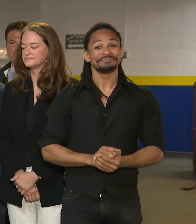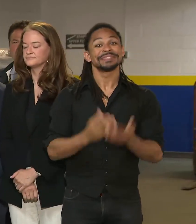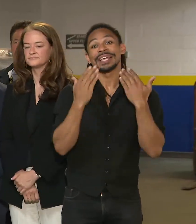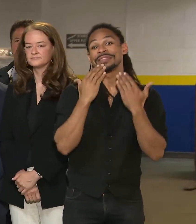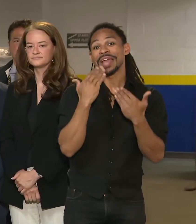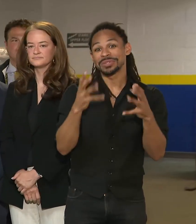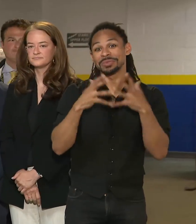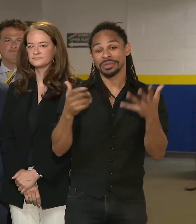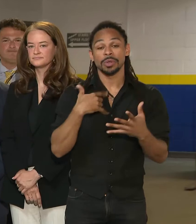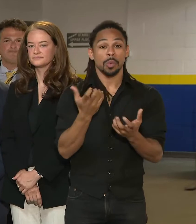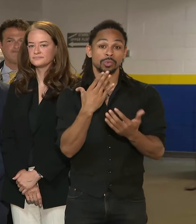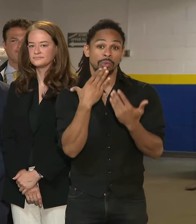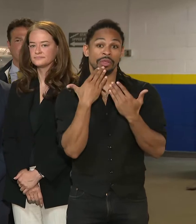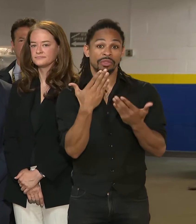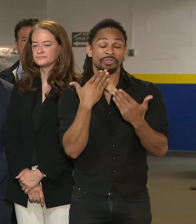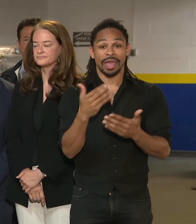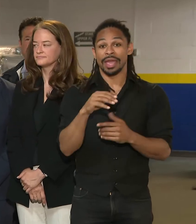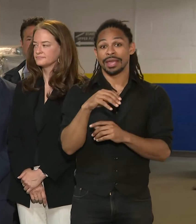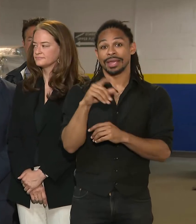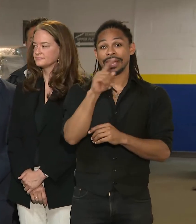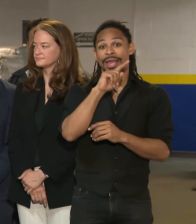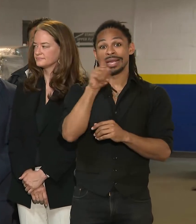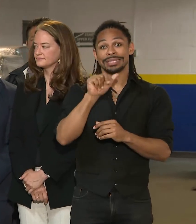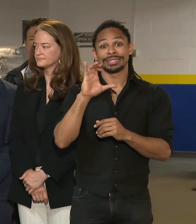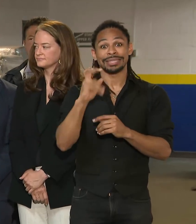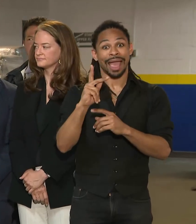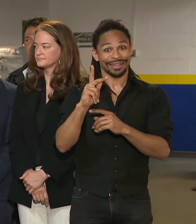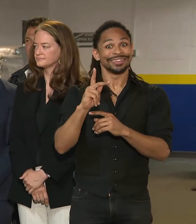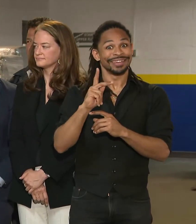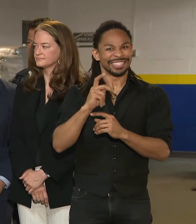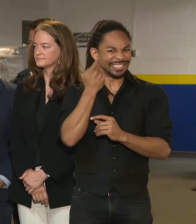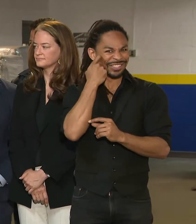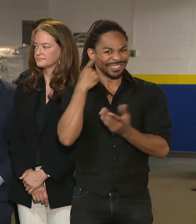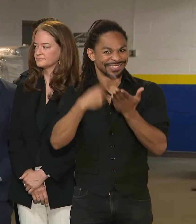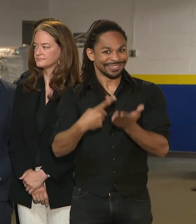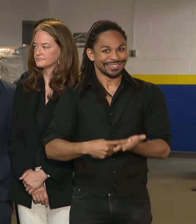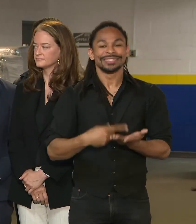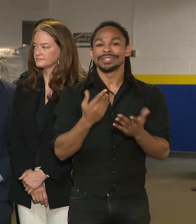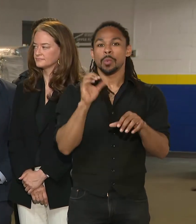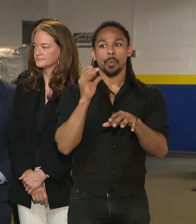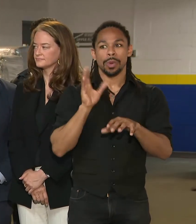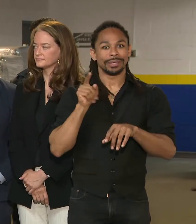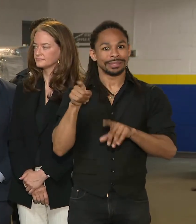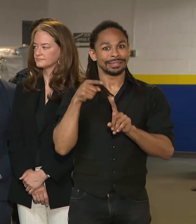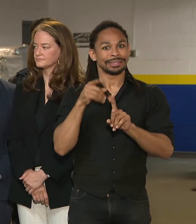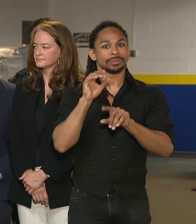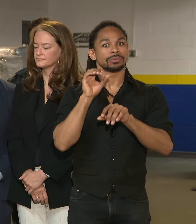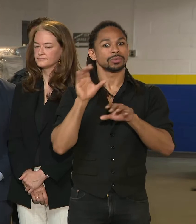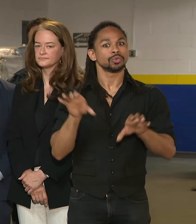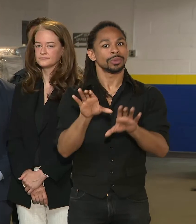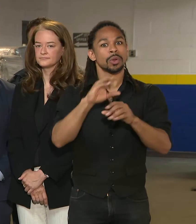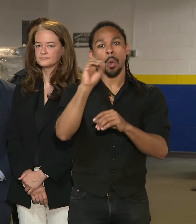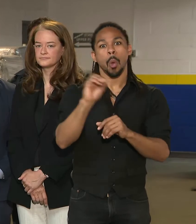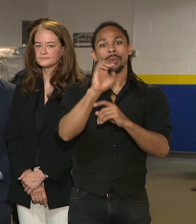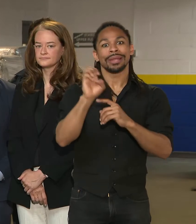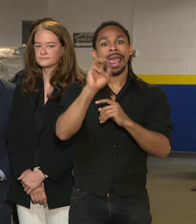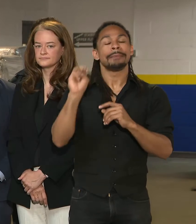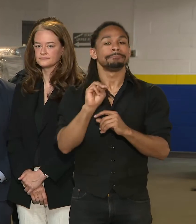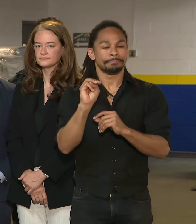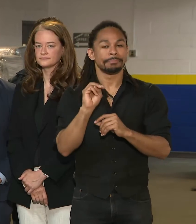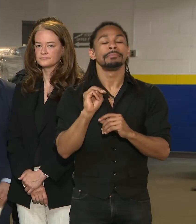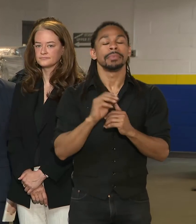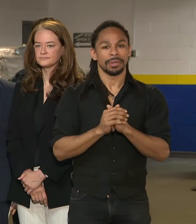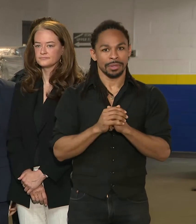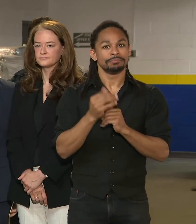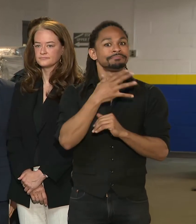to thank Zach and what he's doing over at OEM and how he's bringing just